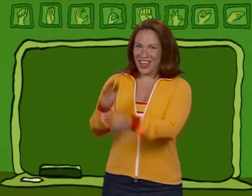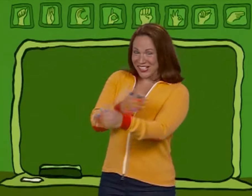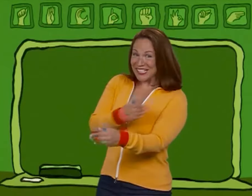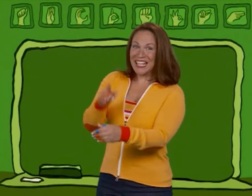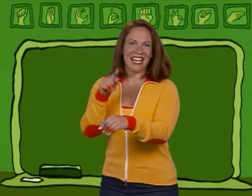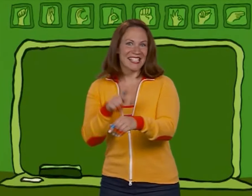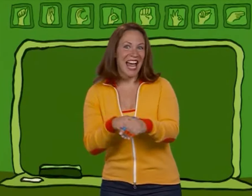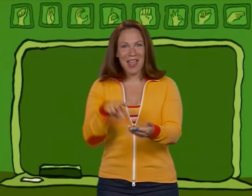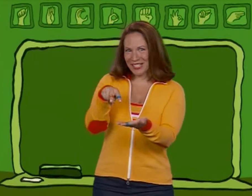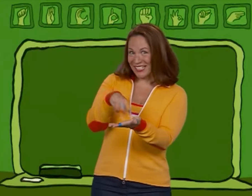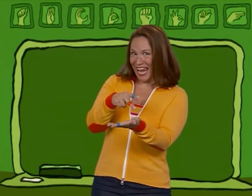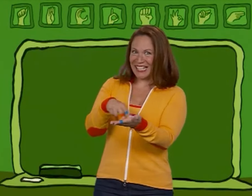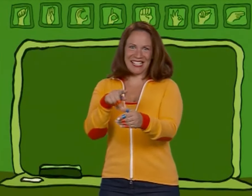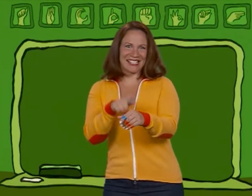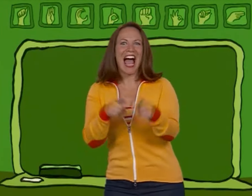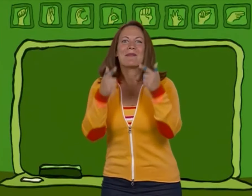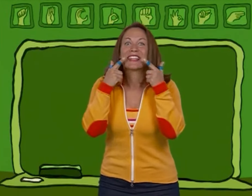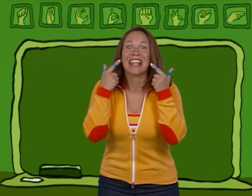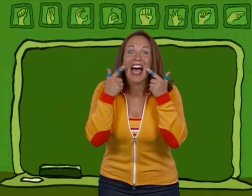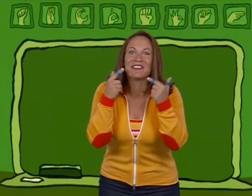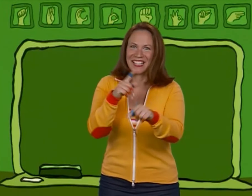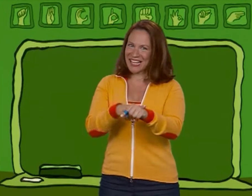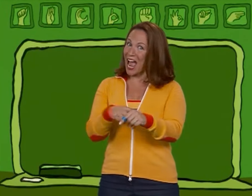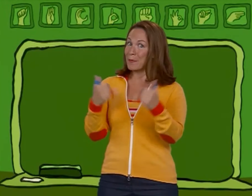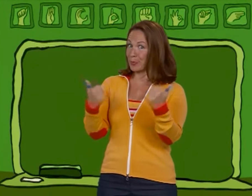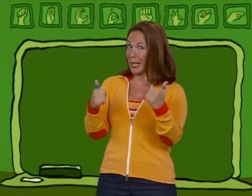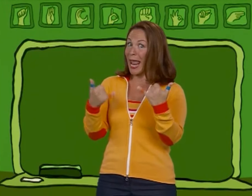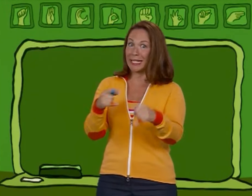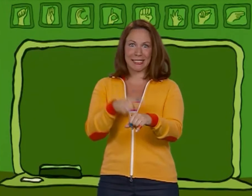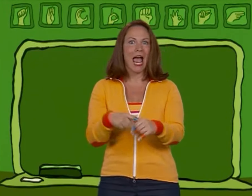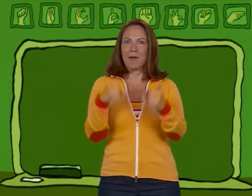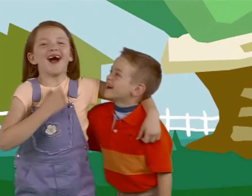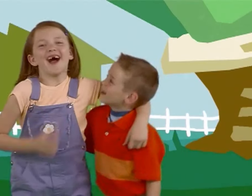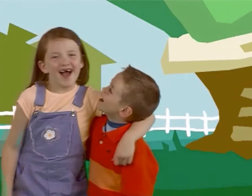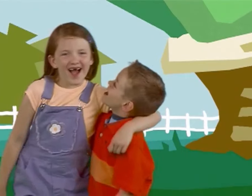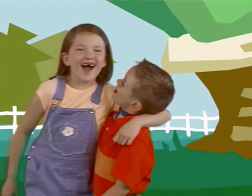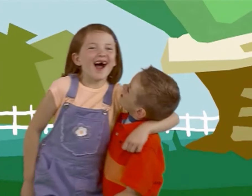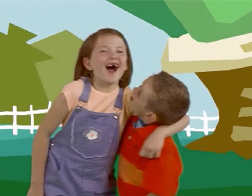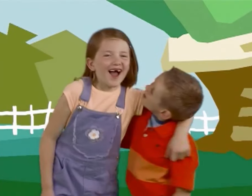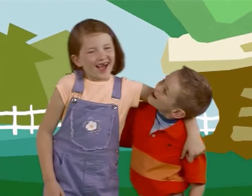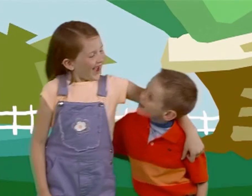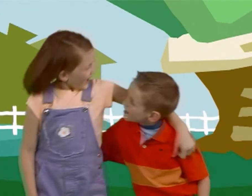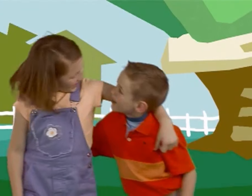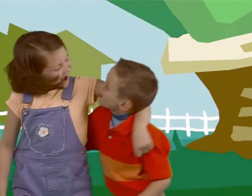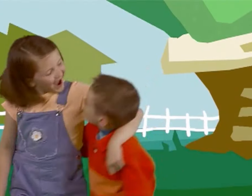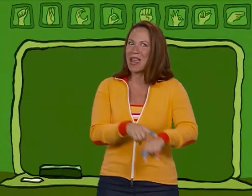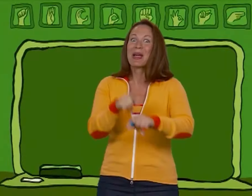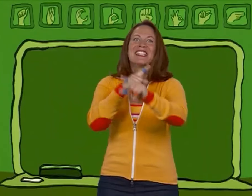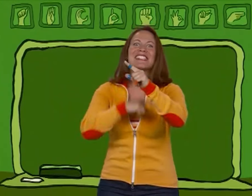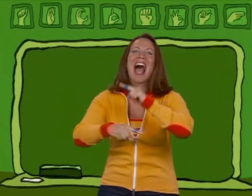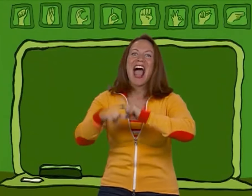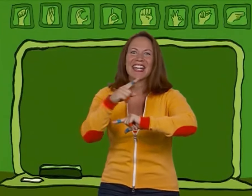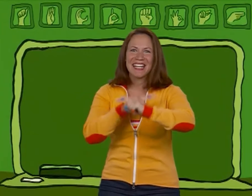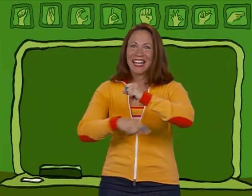There's singing time and dancing time and laughing time and playing time, and now it is our favorite time,